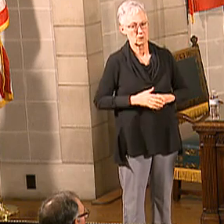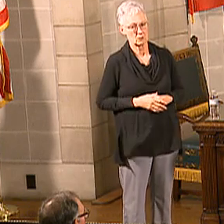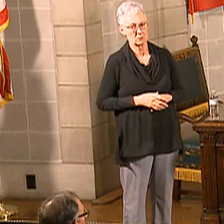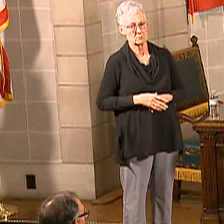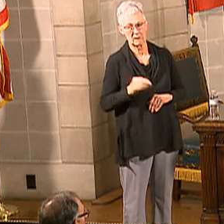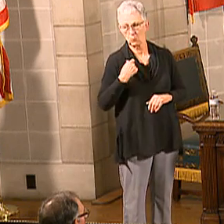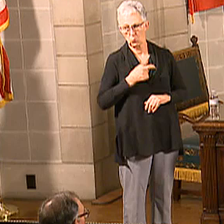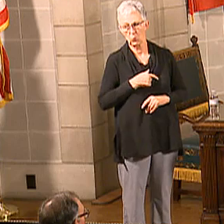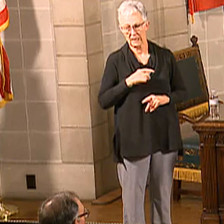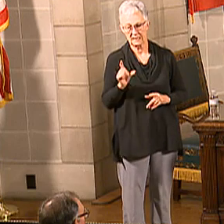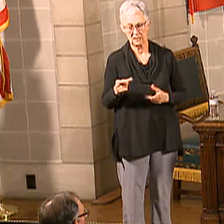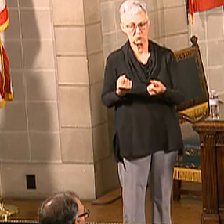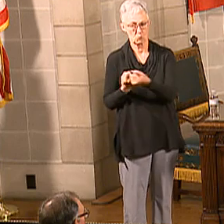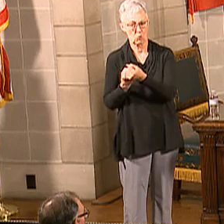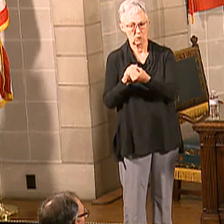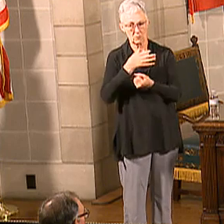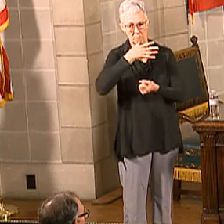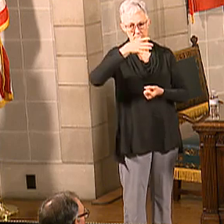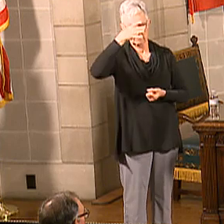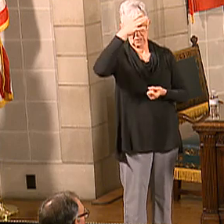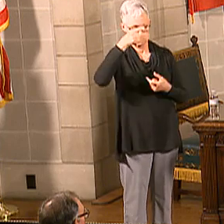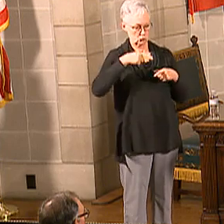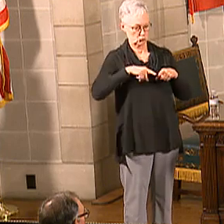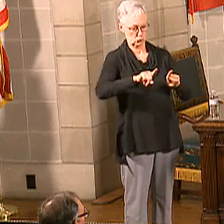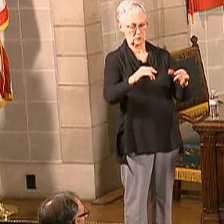in this time.